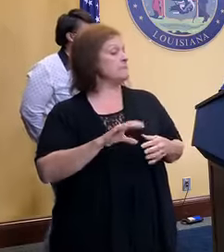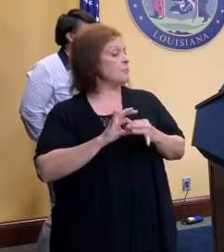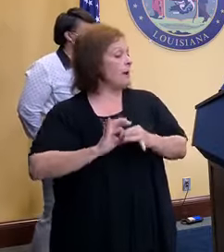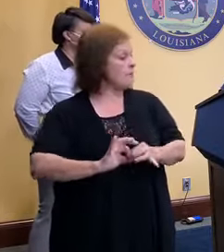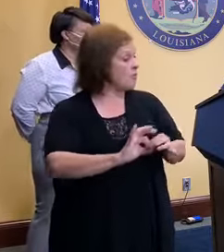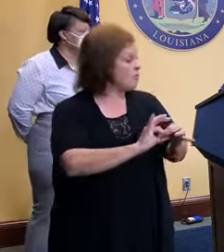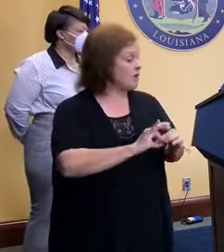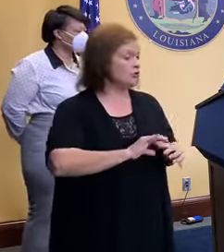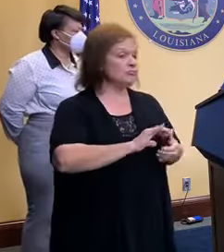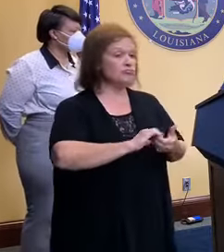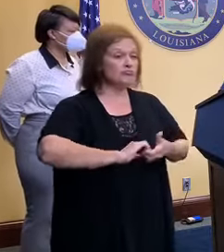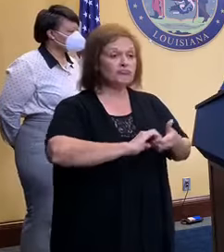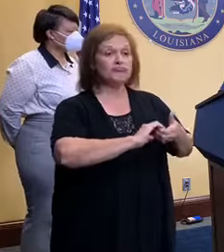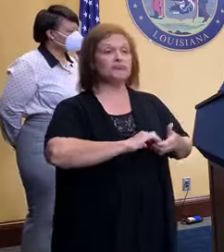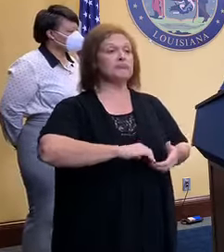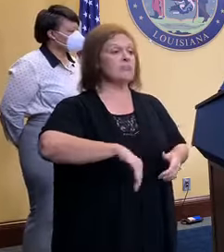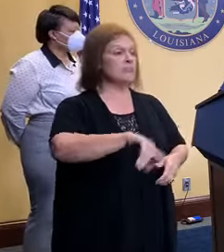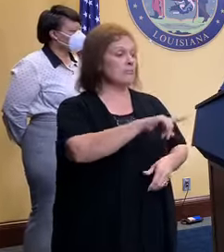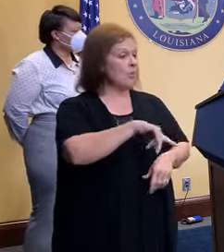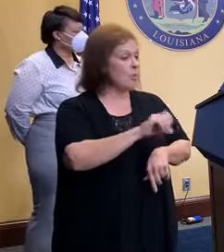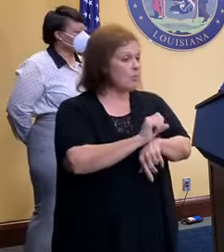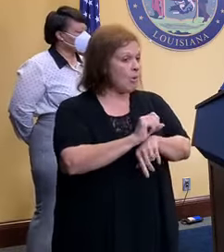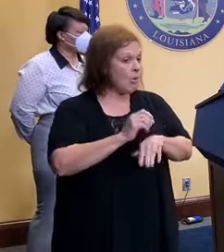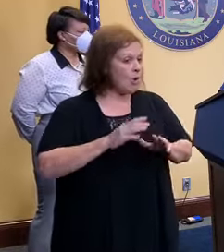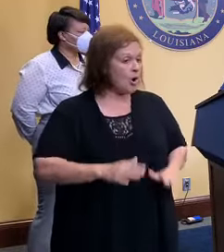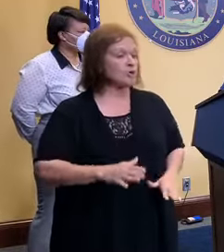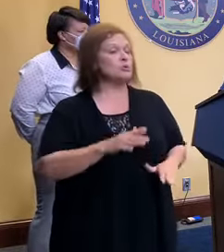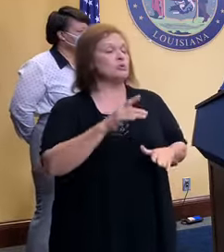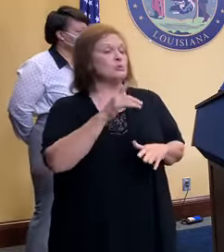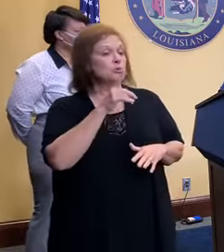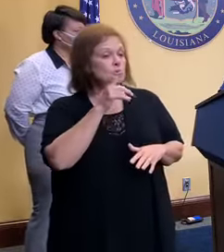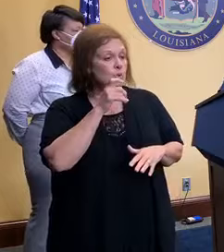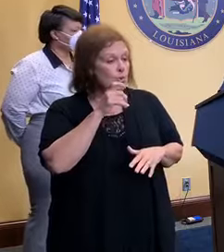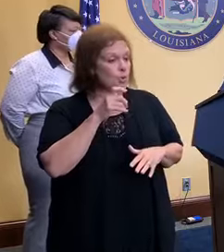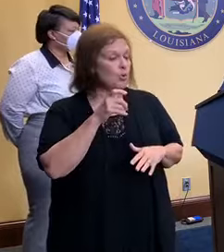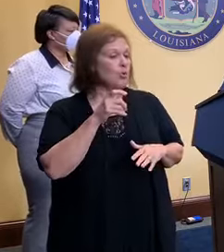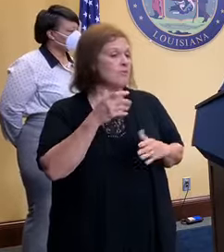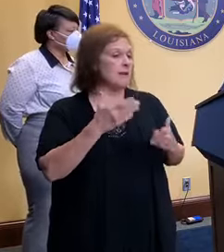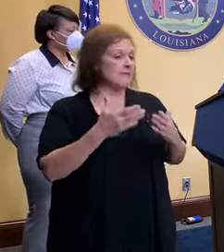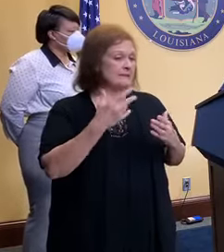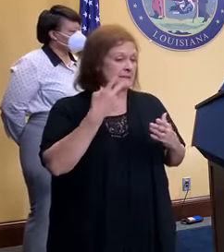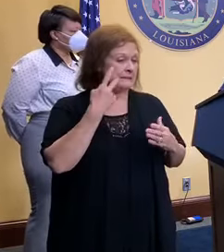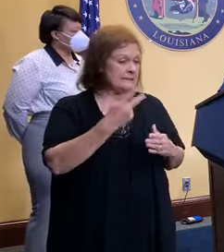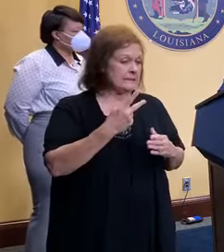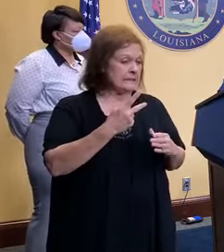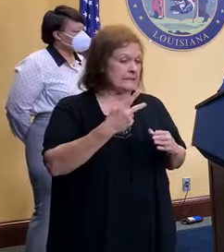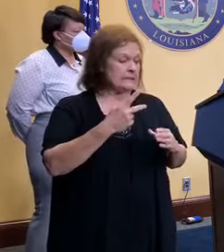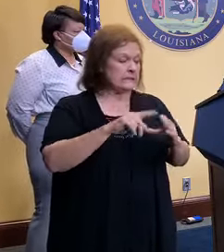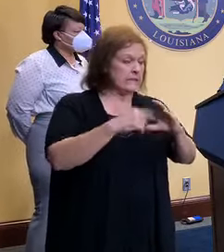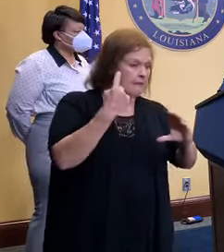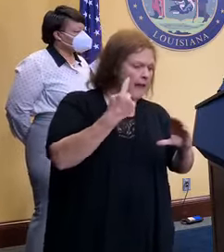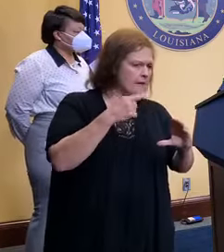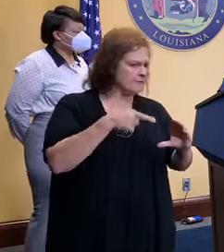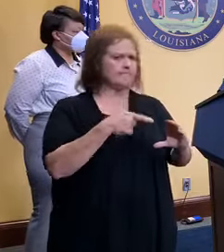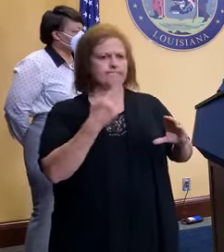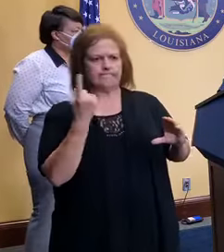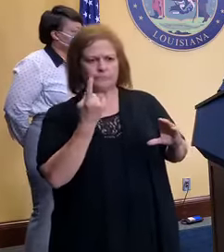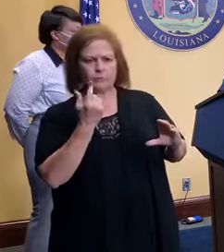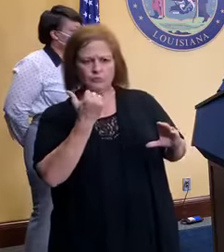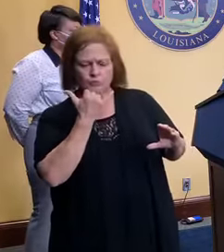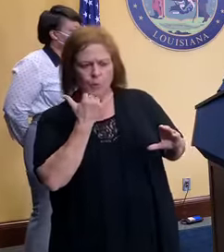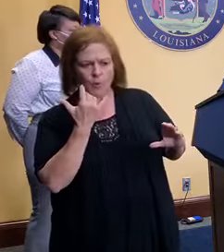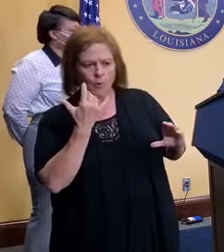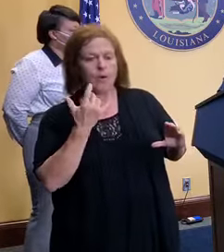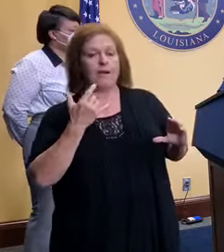diligent work of our employees who flag malicious emails, who talk to us about their security risks,